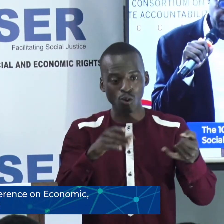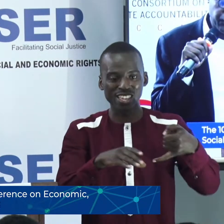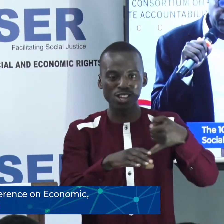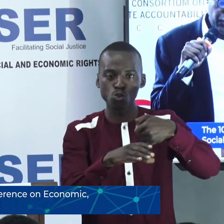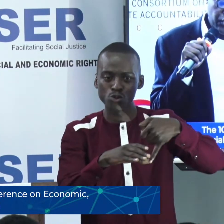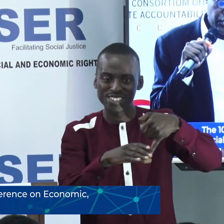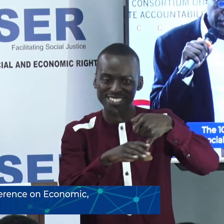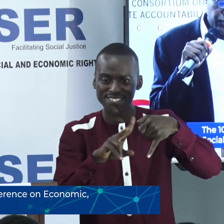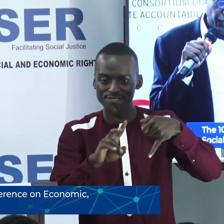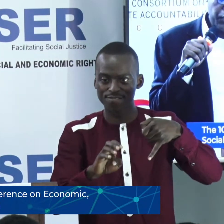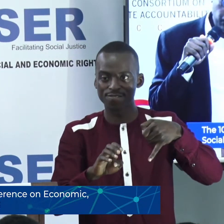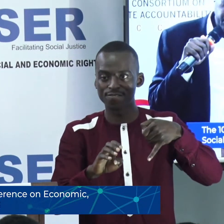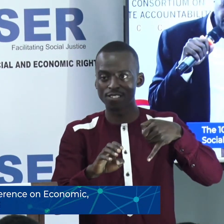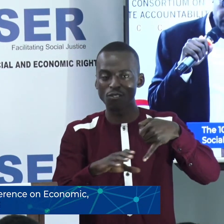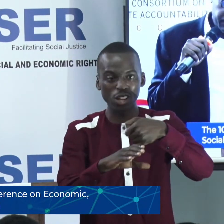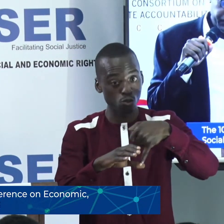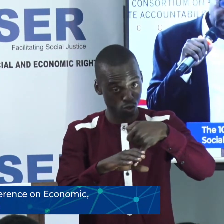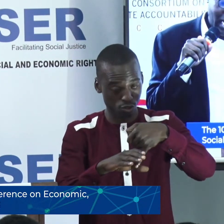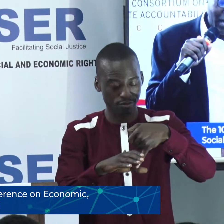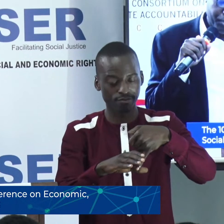inclusion,